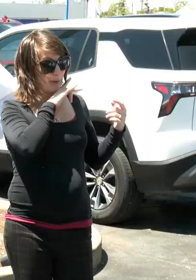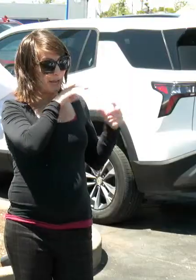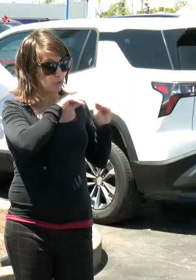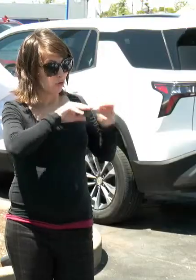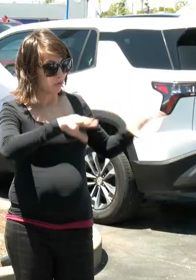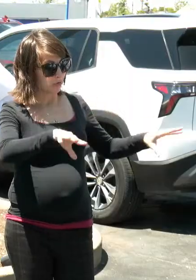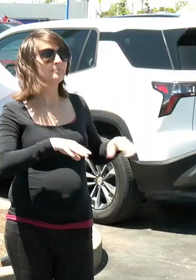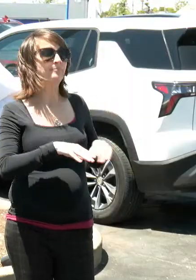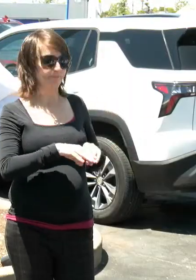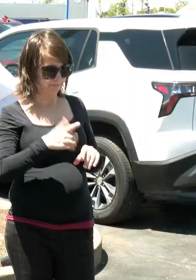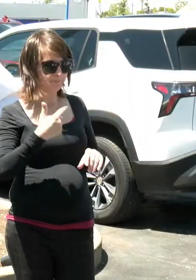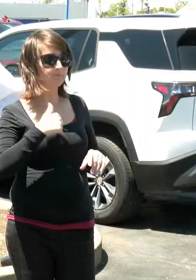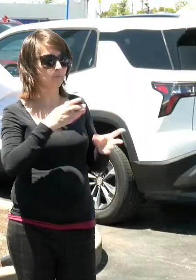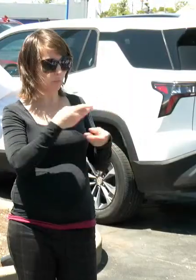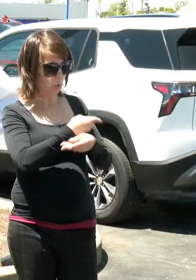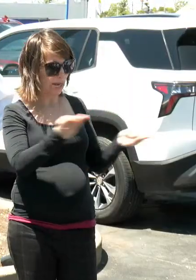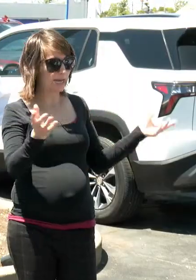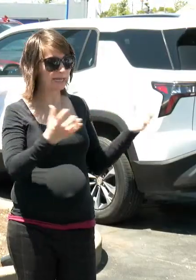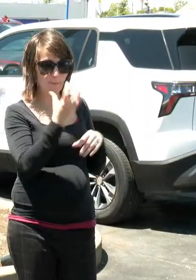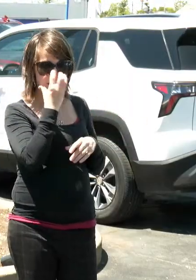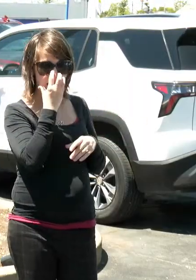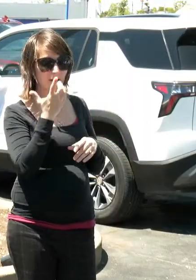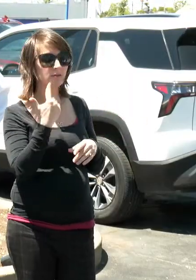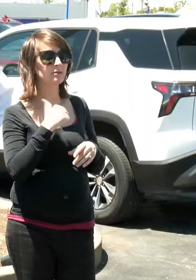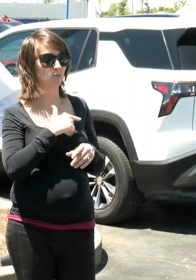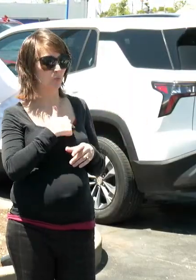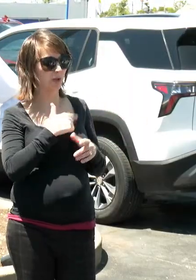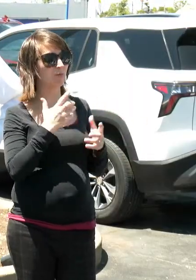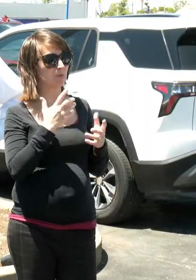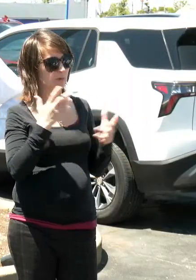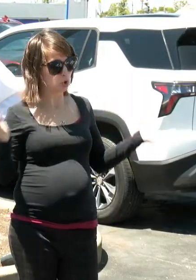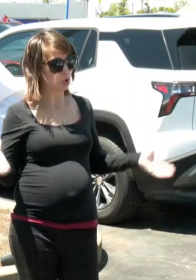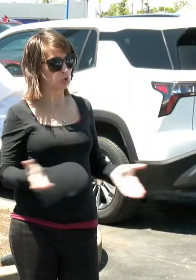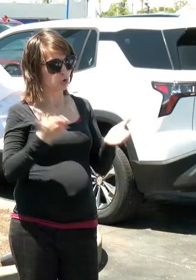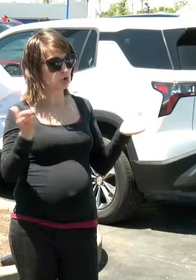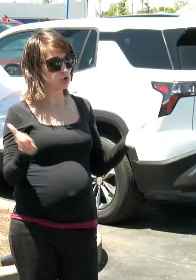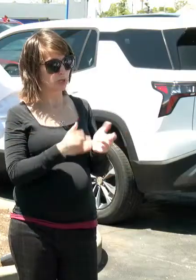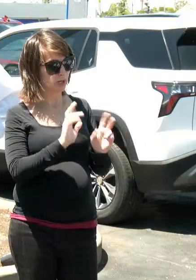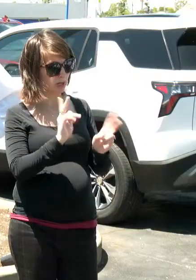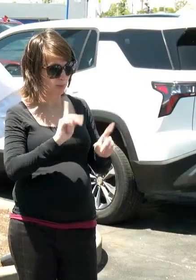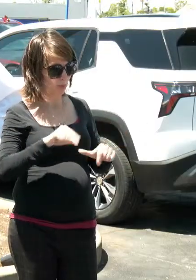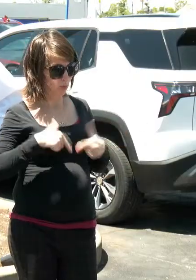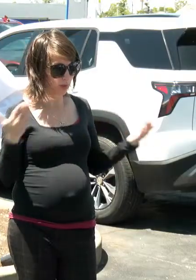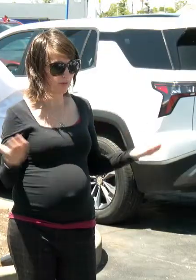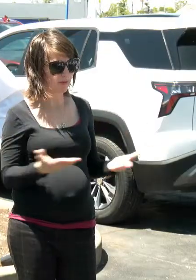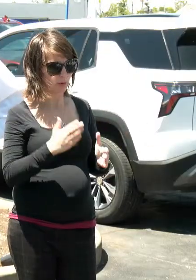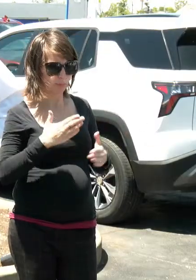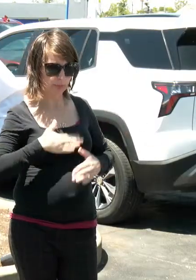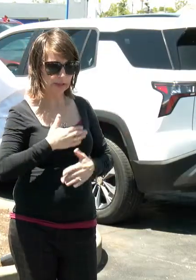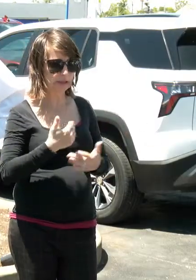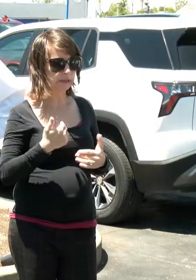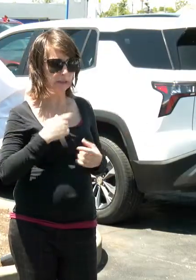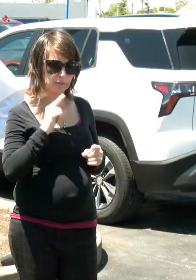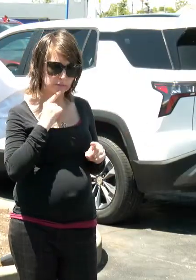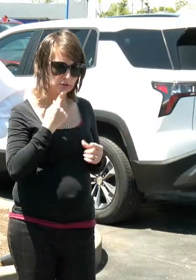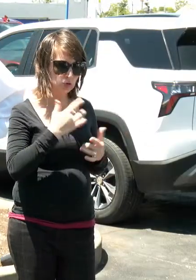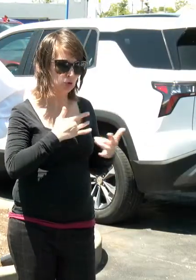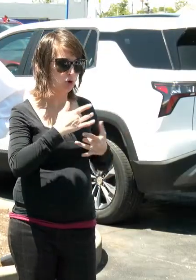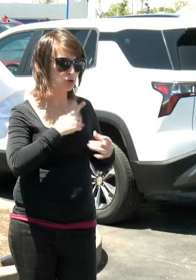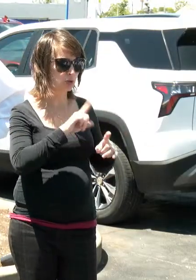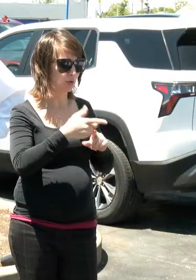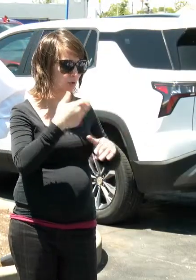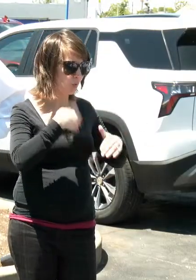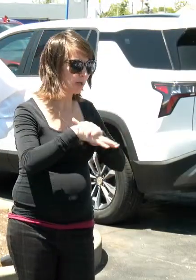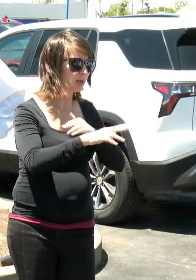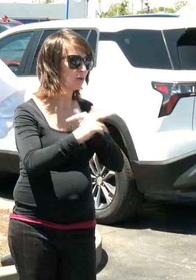We're handing out masks. We've been deploying them. We are encouraging residents to exercise extreme caution, especially when going into